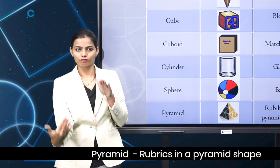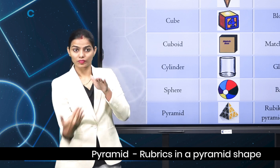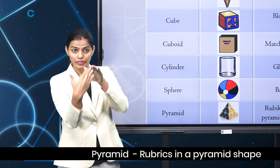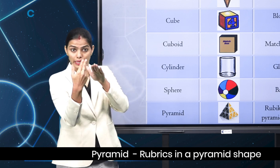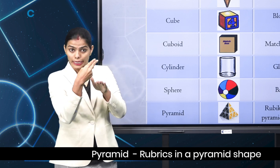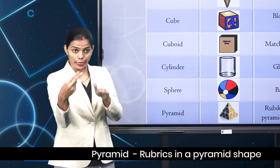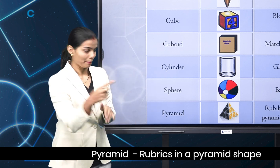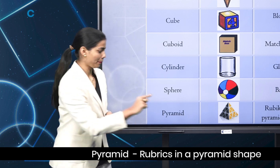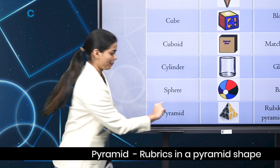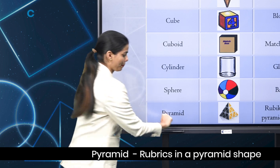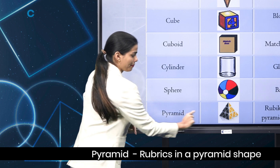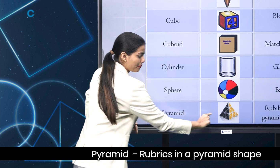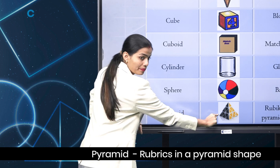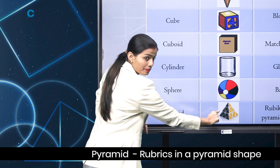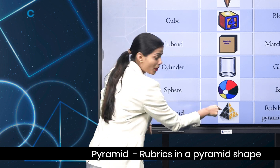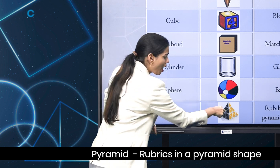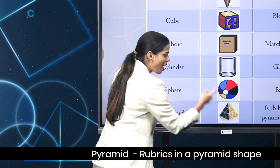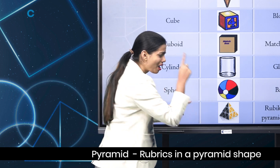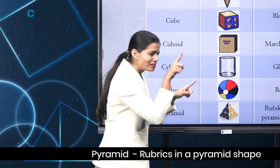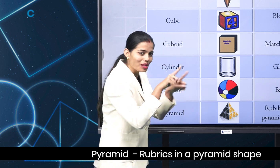Rubik's in a pyramid shapes.